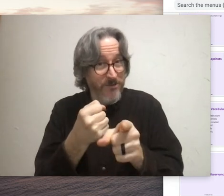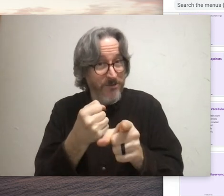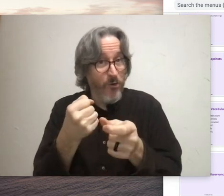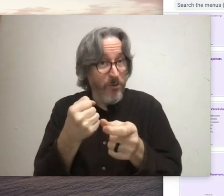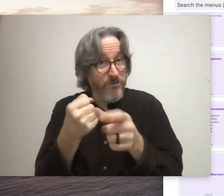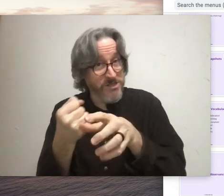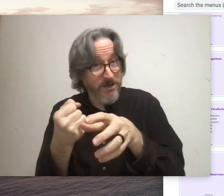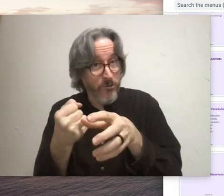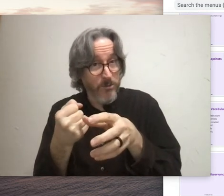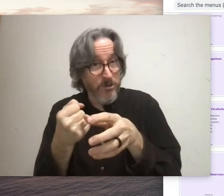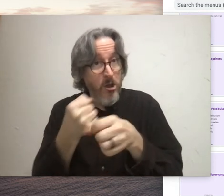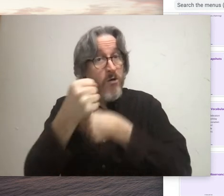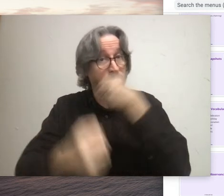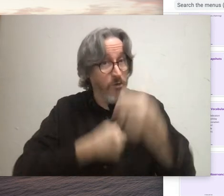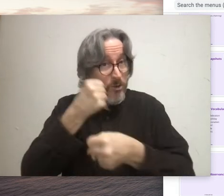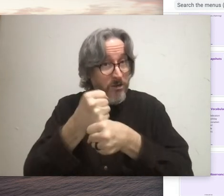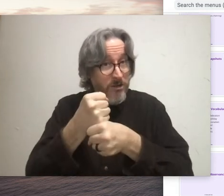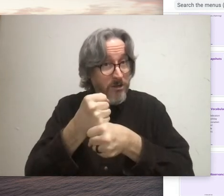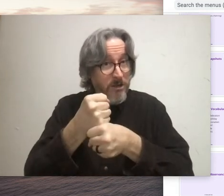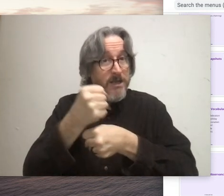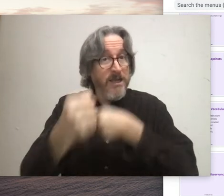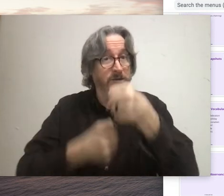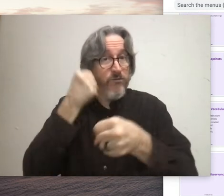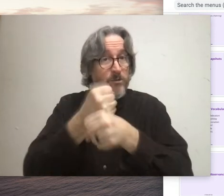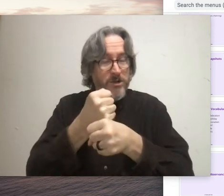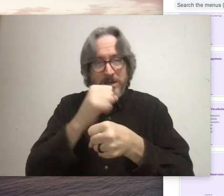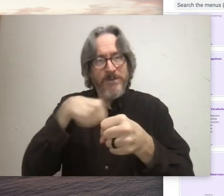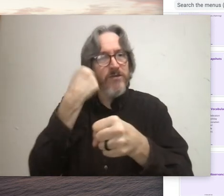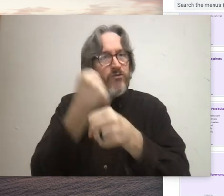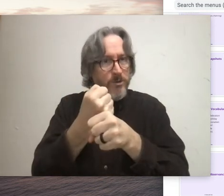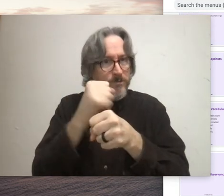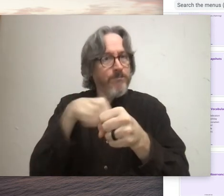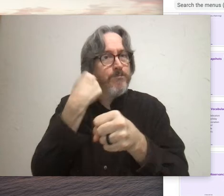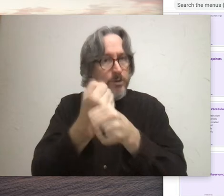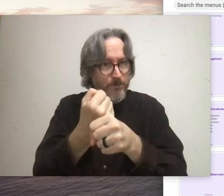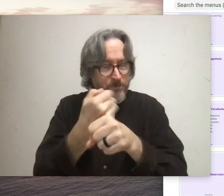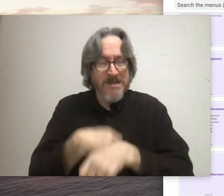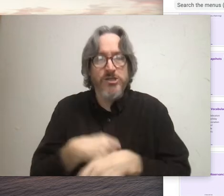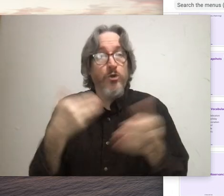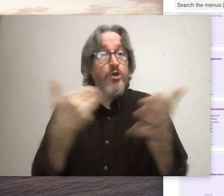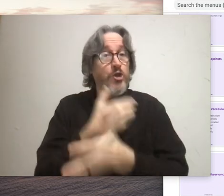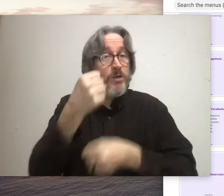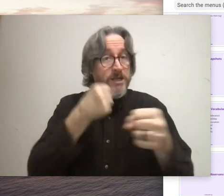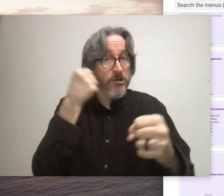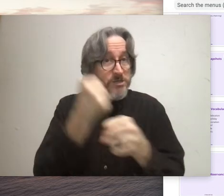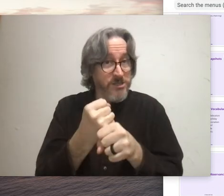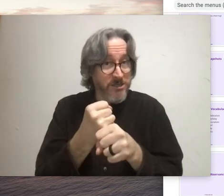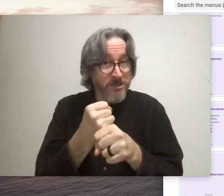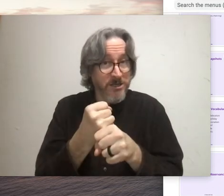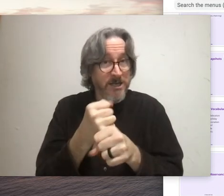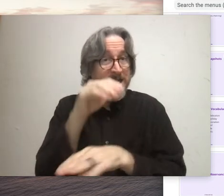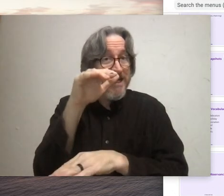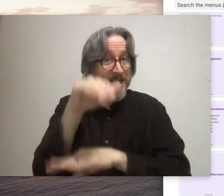saw formal versus informal? Formal, informal, informal. Boom. So New